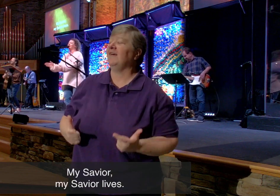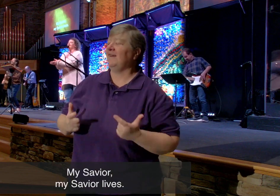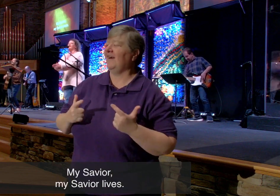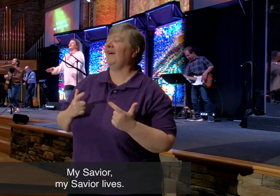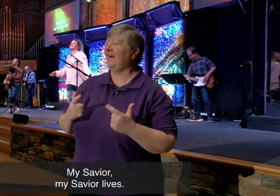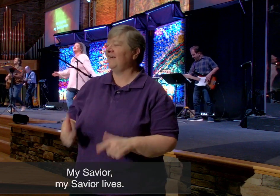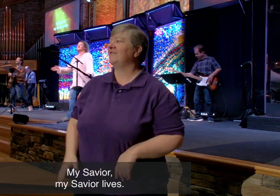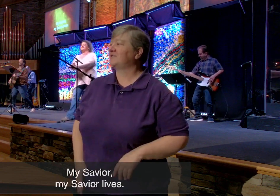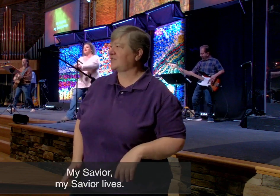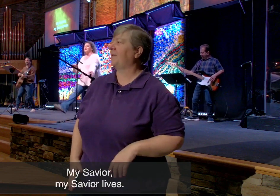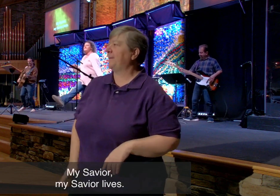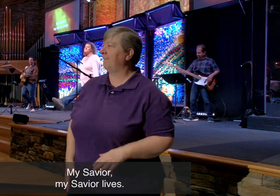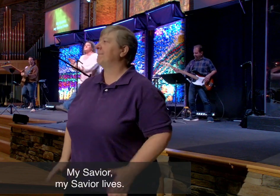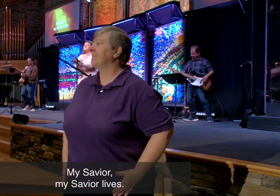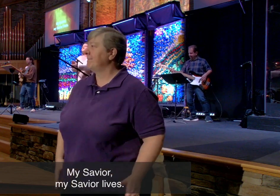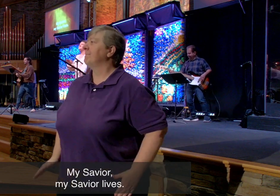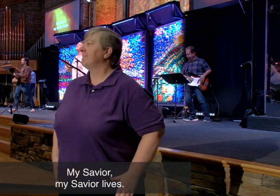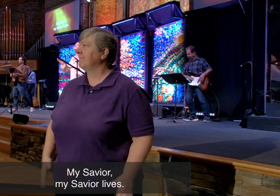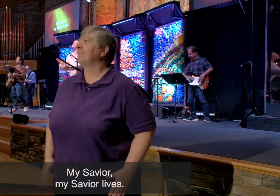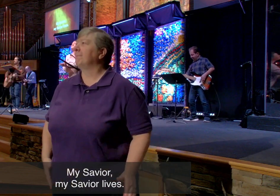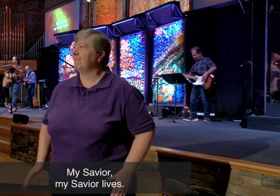My Savior lives.